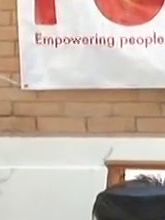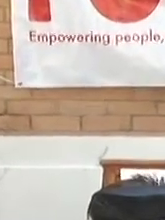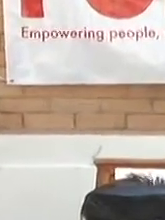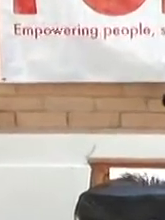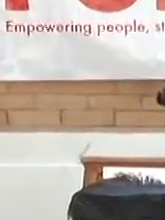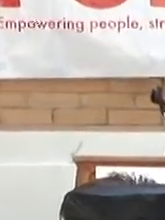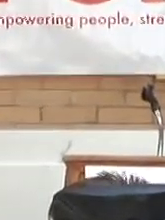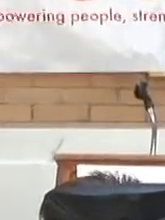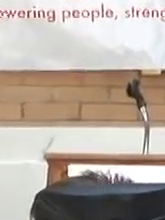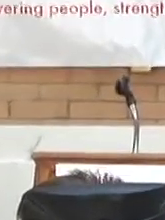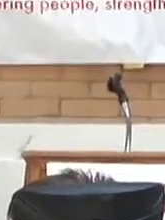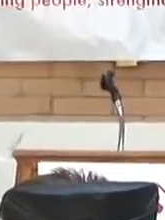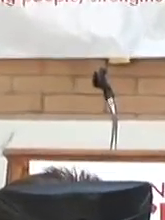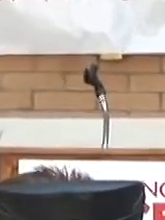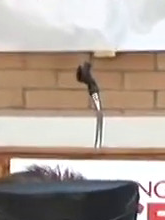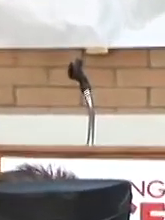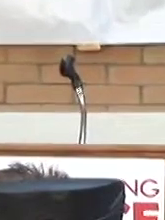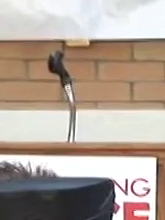recently